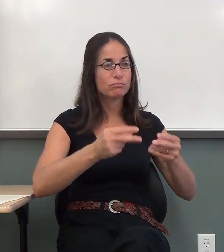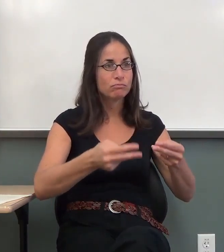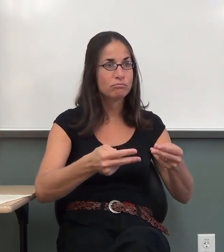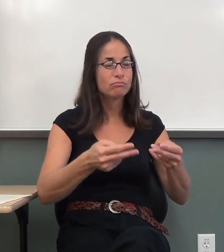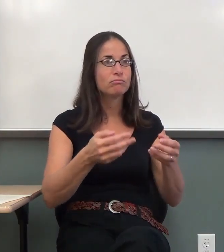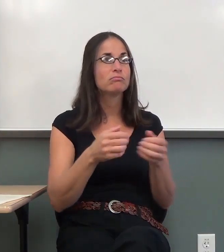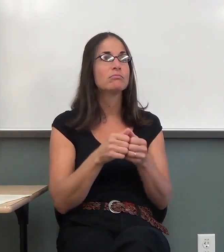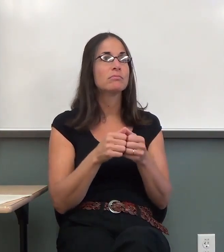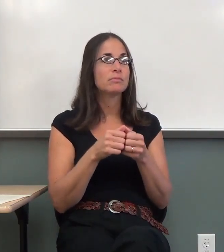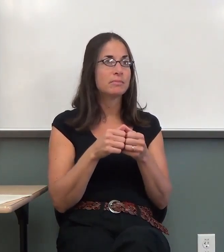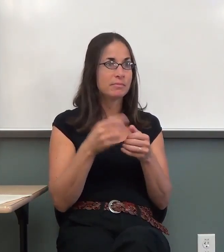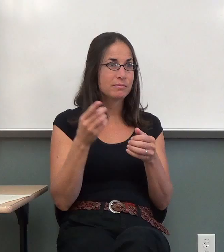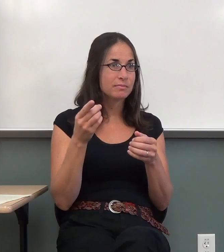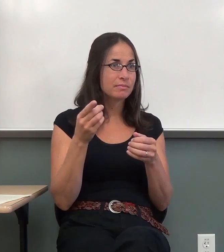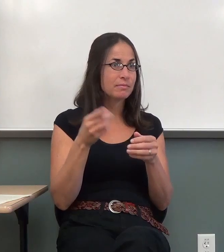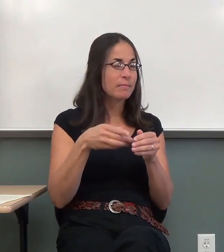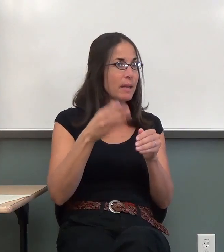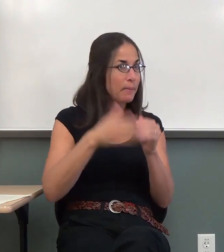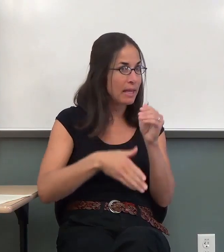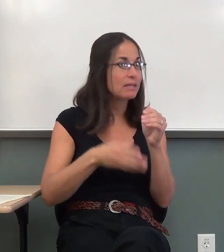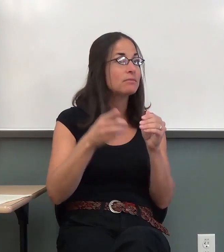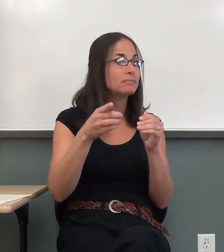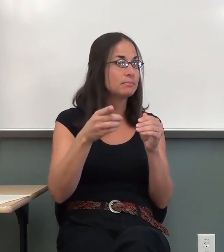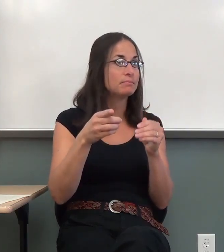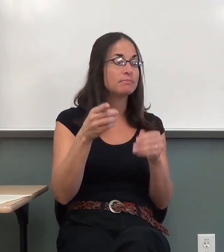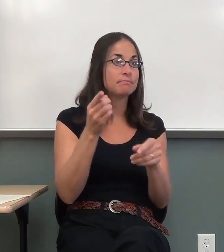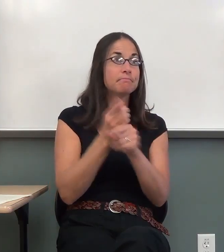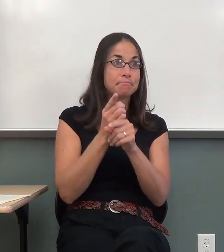You think so? I agree with you. What's our verb in that sentence?